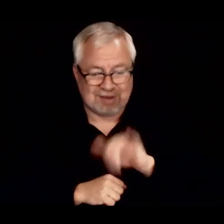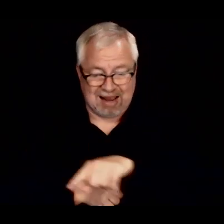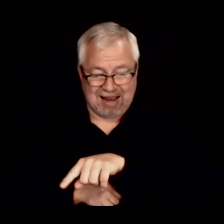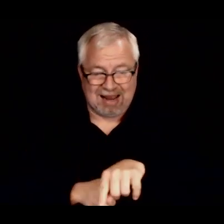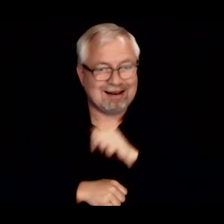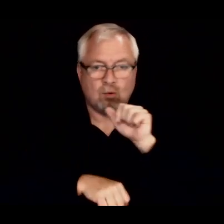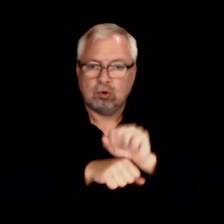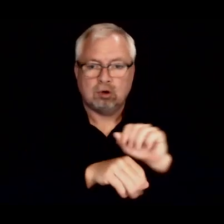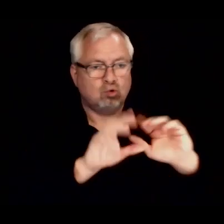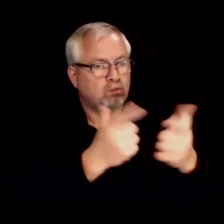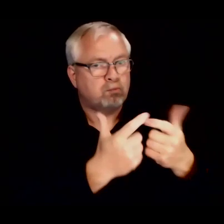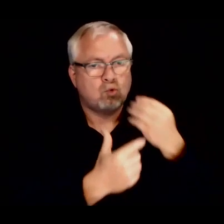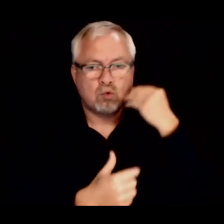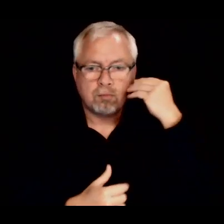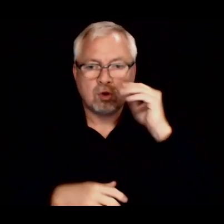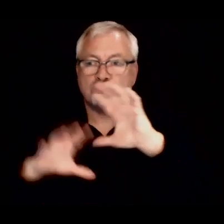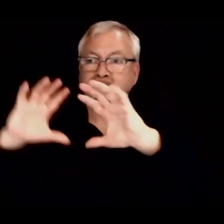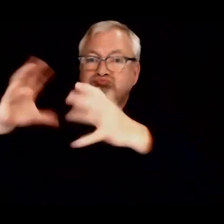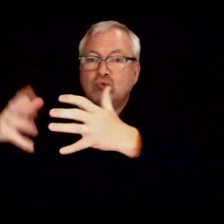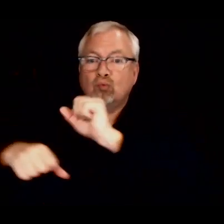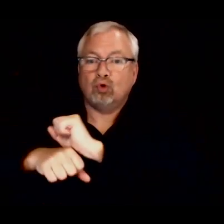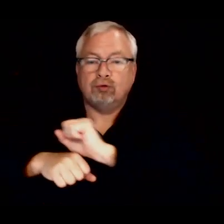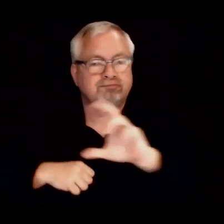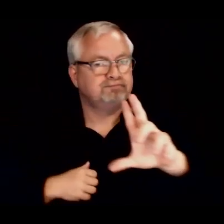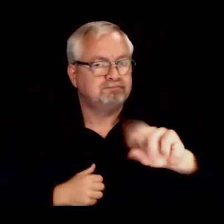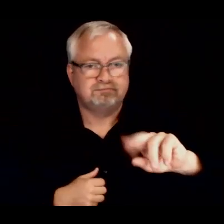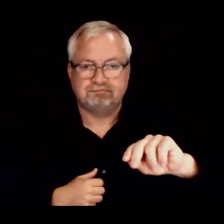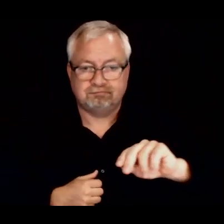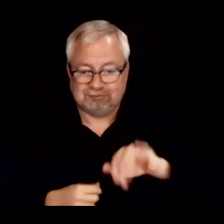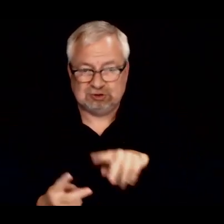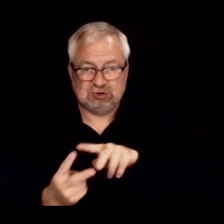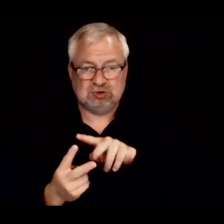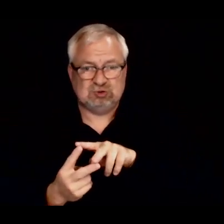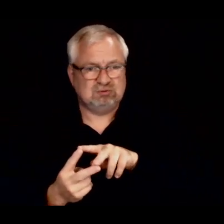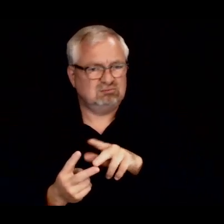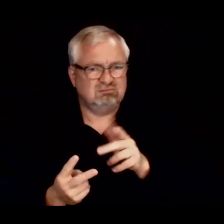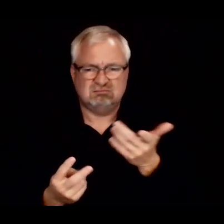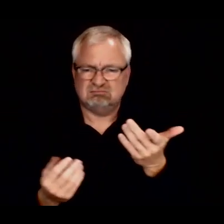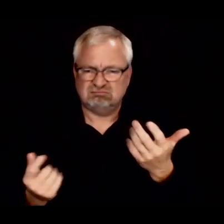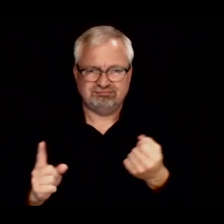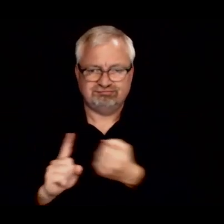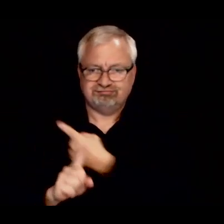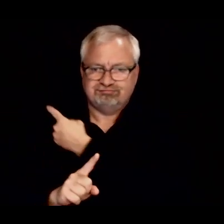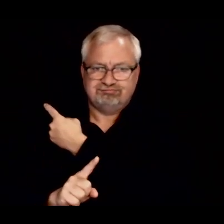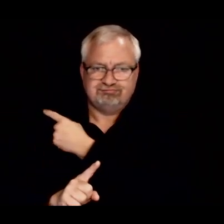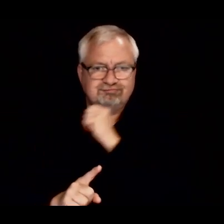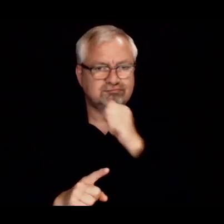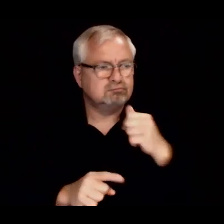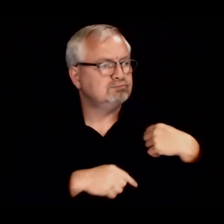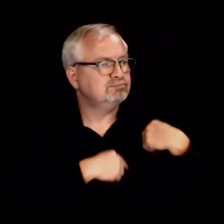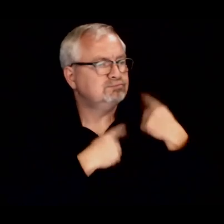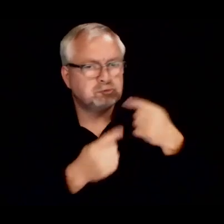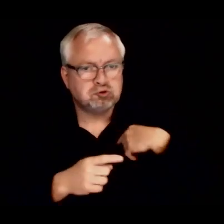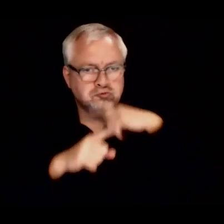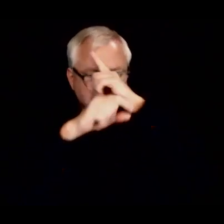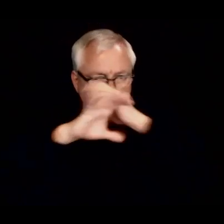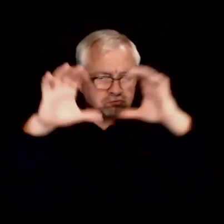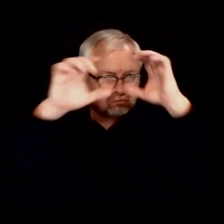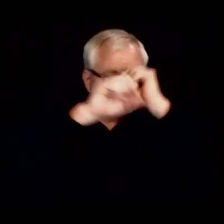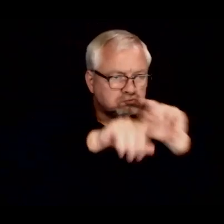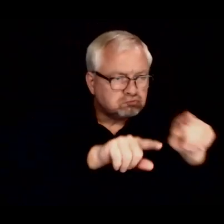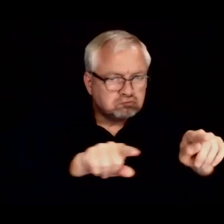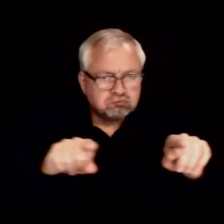and so don't fit any of the historical profiles that we've seen in other younger deaths,